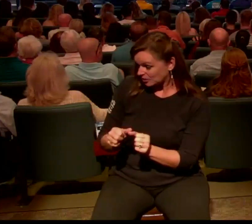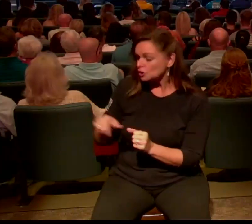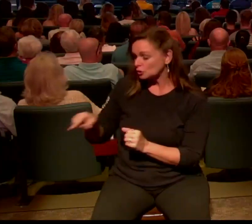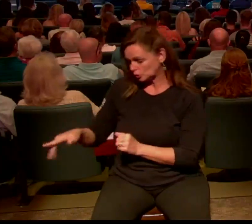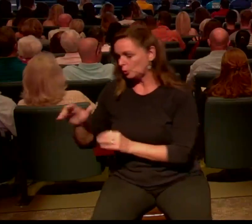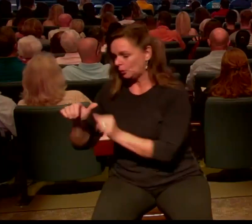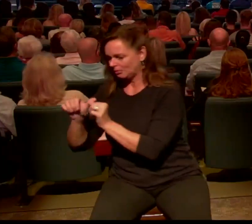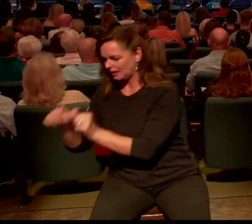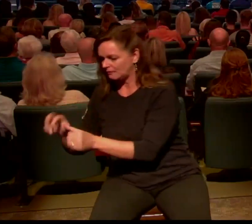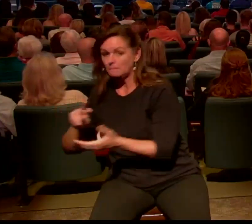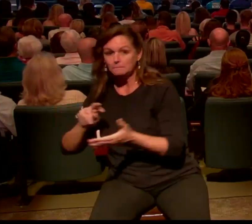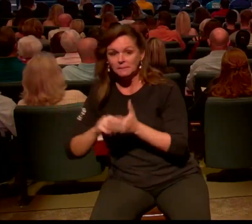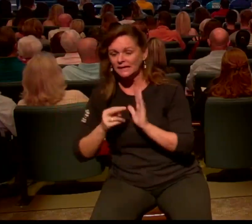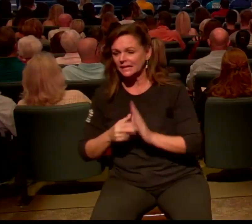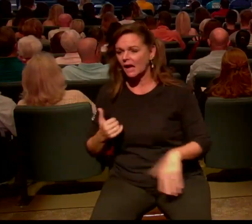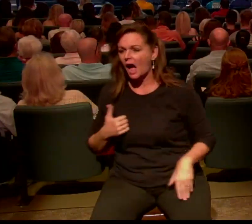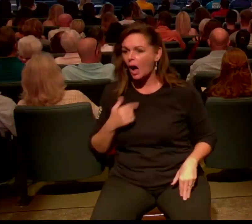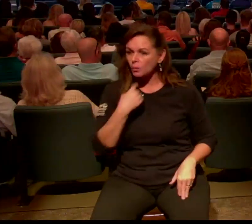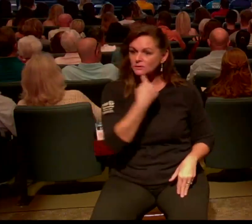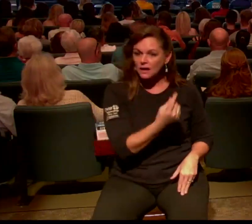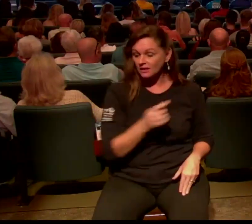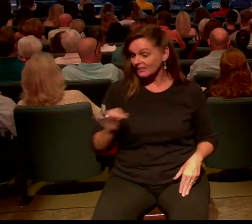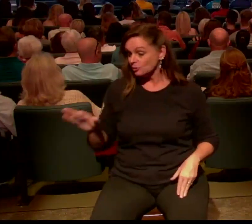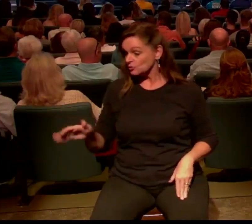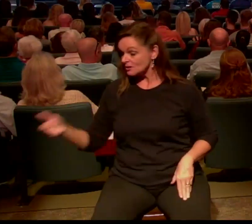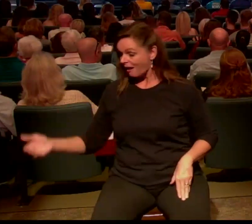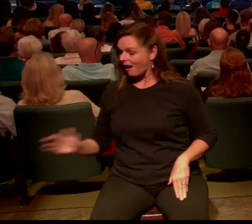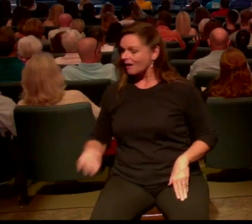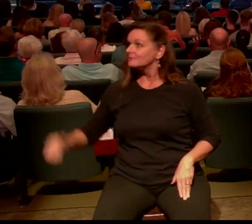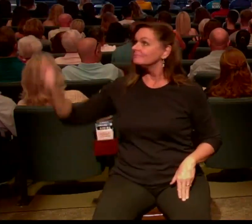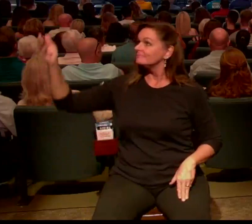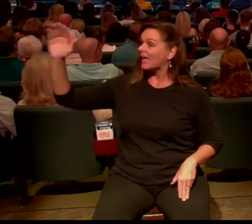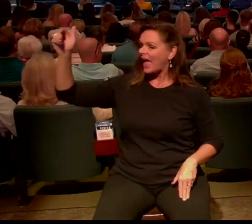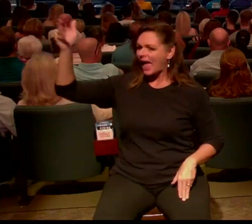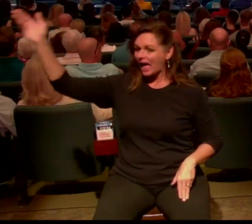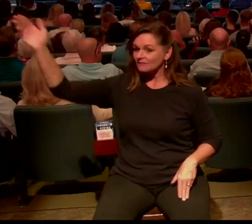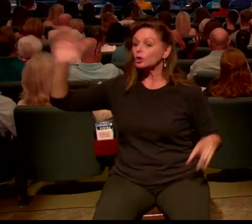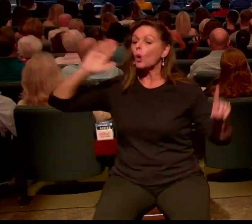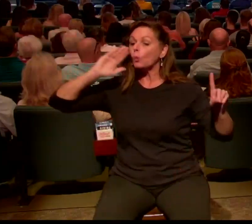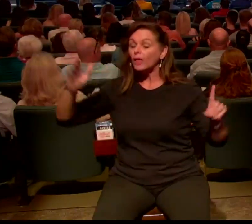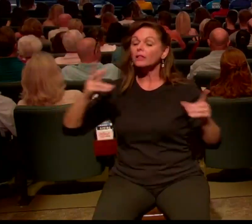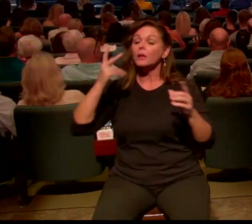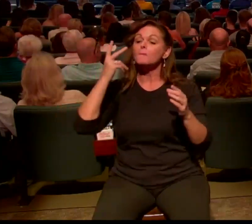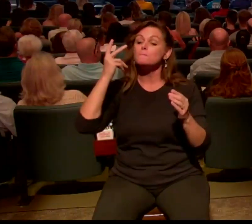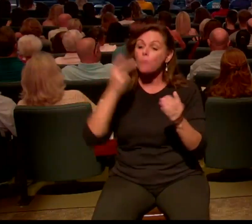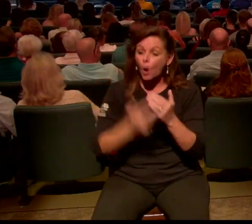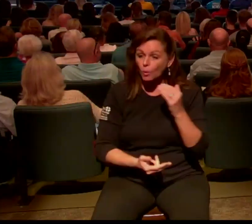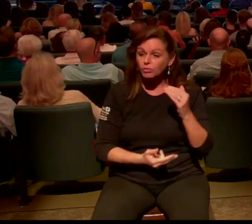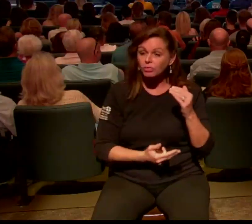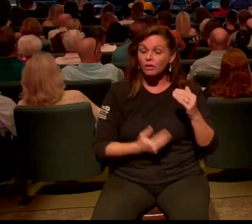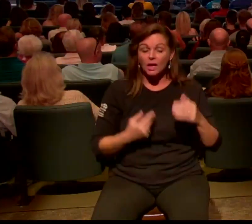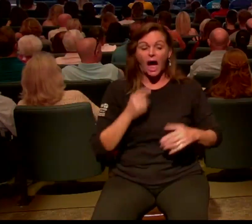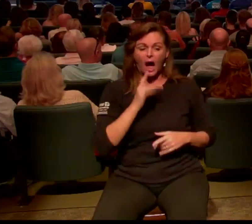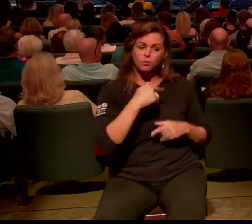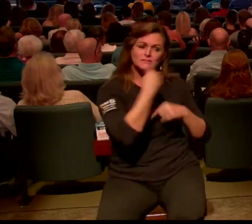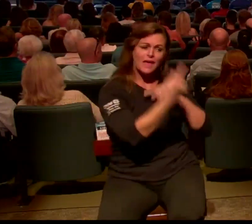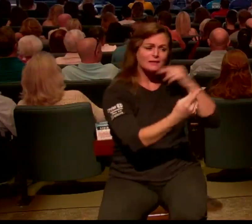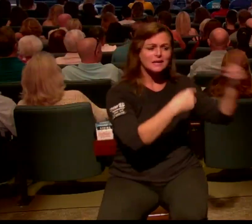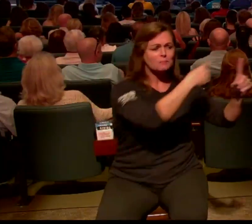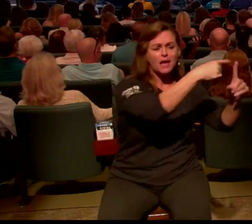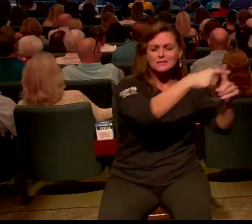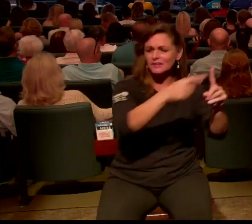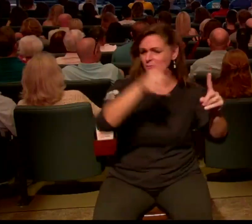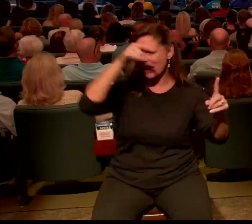serve people and add value like you did. And all of a sudden he goes, raises both hands and goes, hallelujah. Daddy Lazarus came